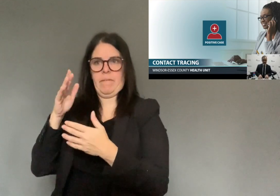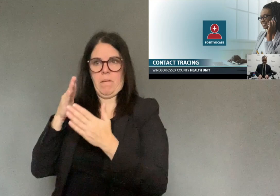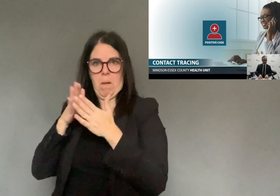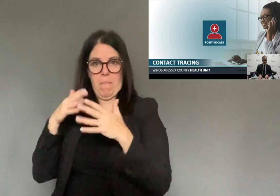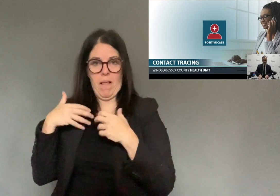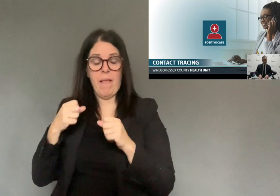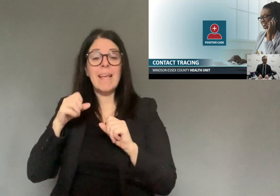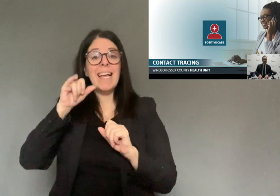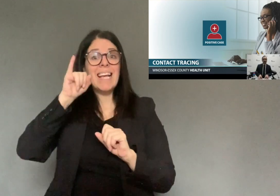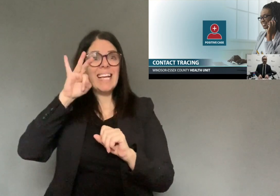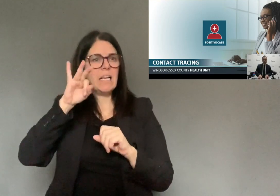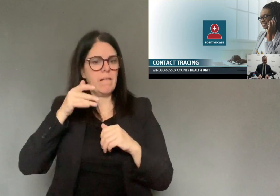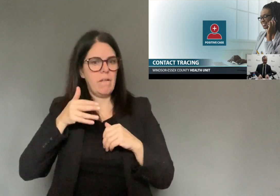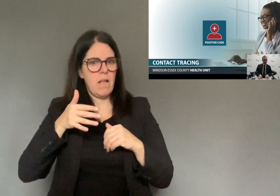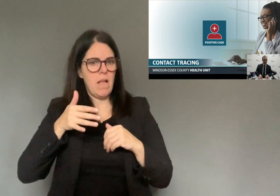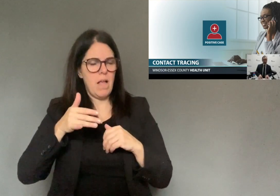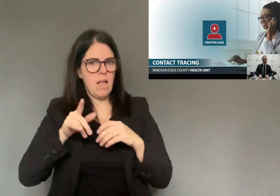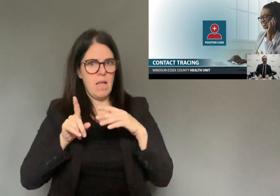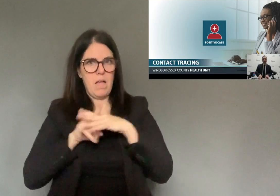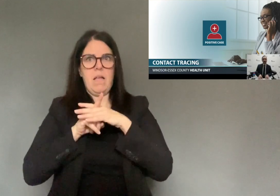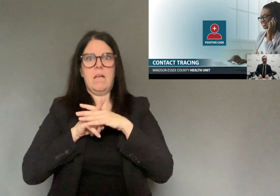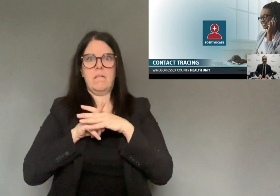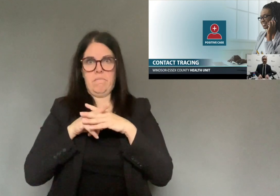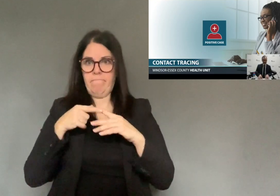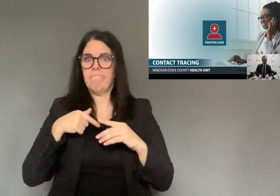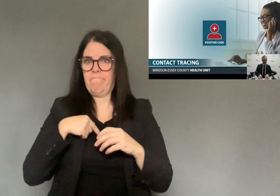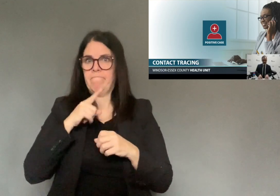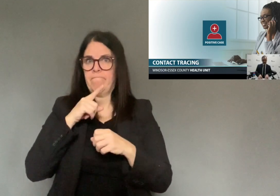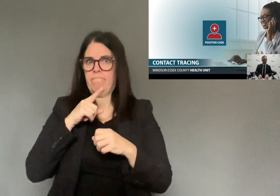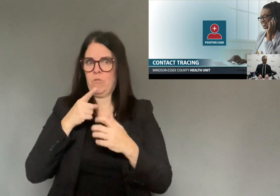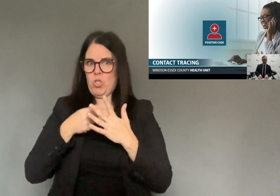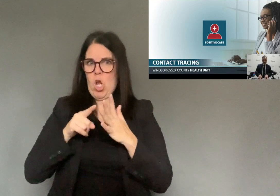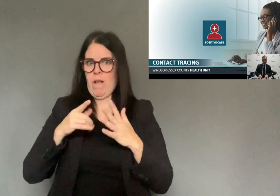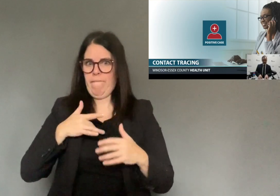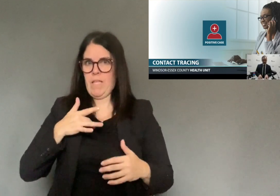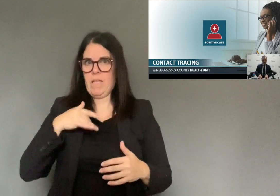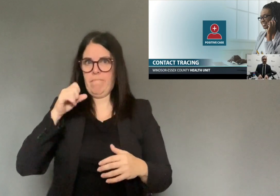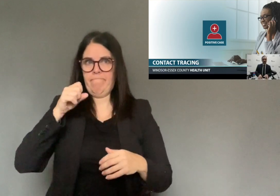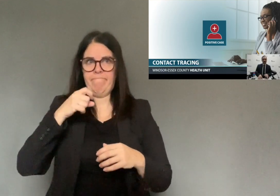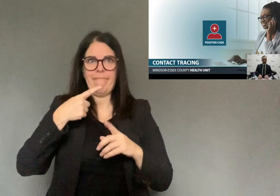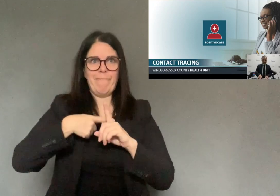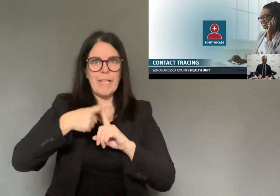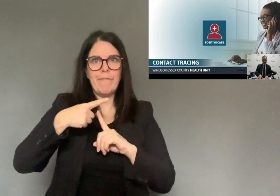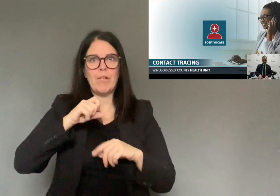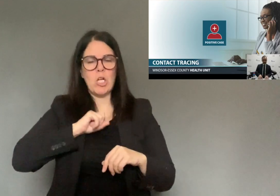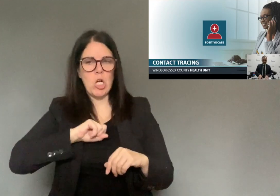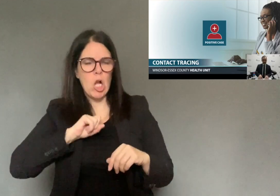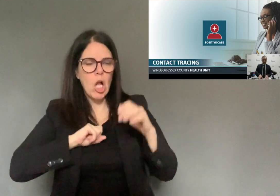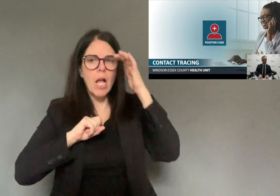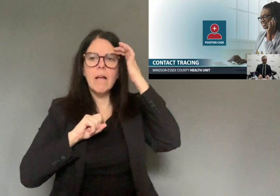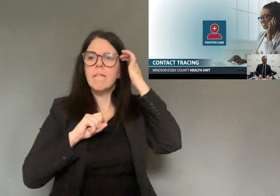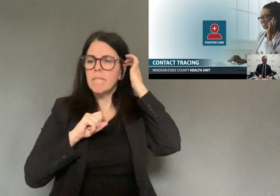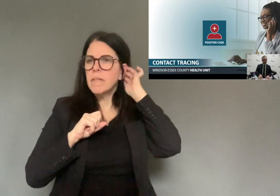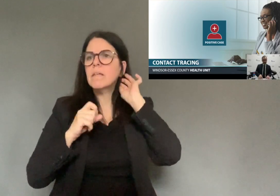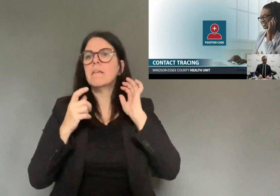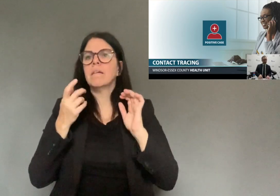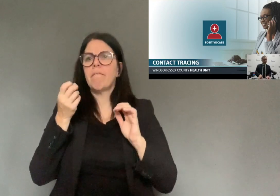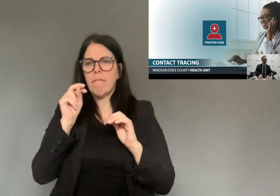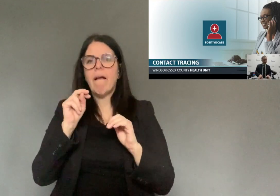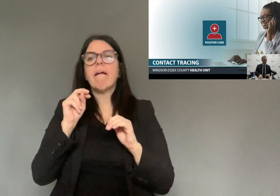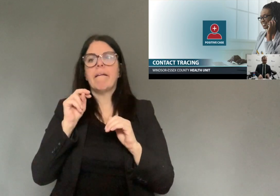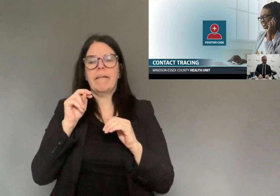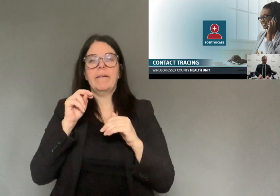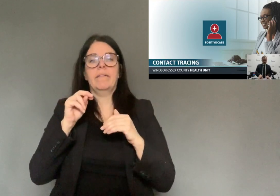again. To give a sense of what this looks like, we estimate that each individual case